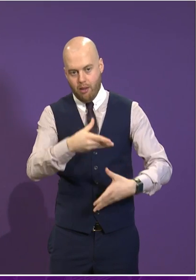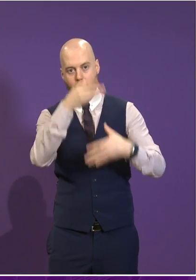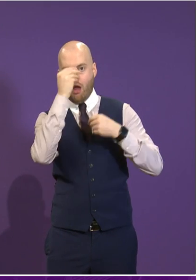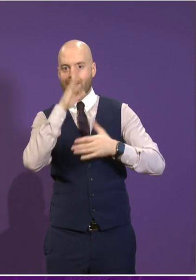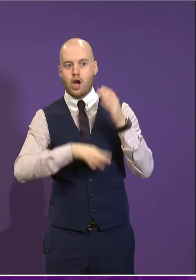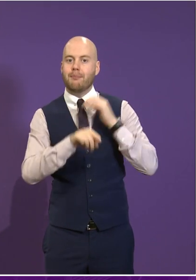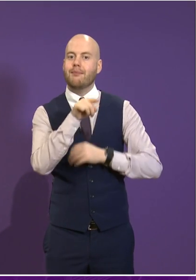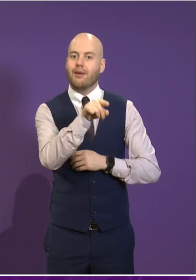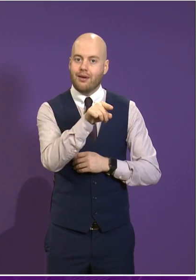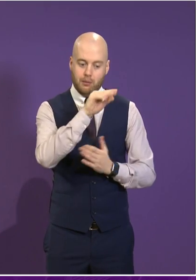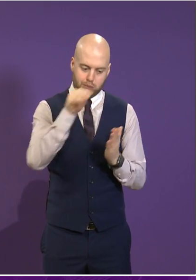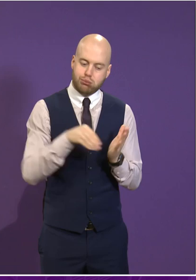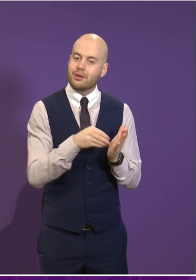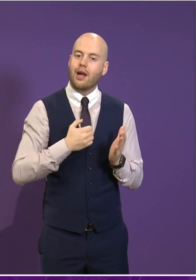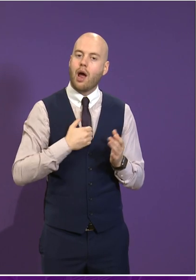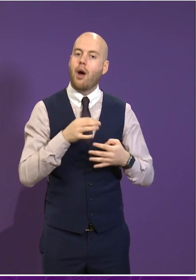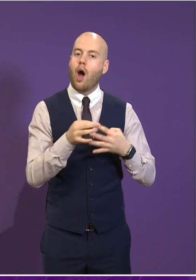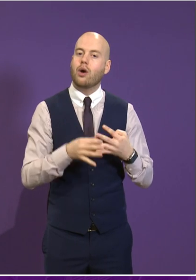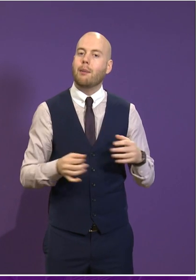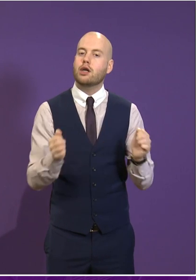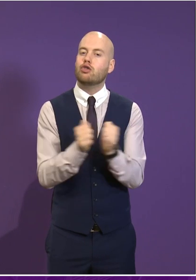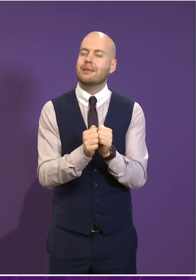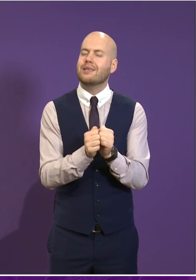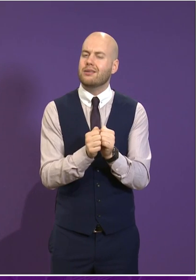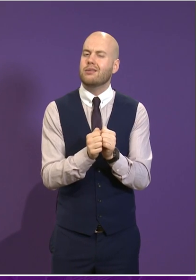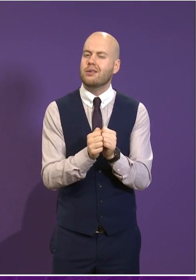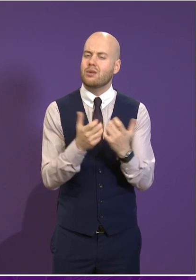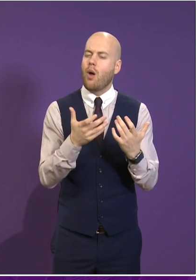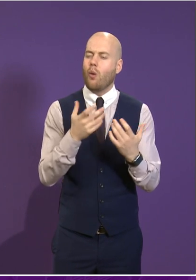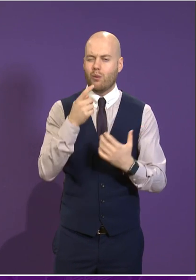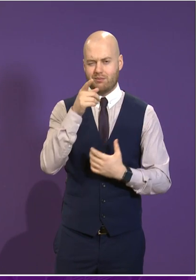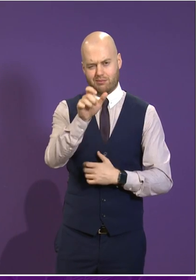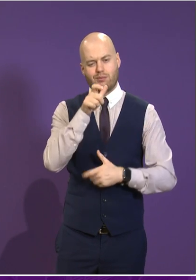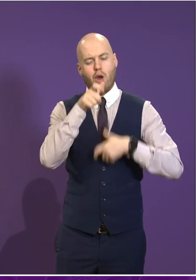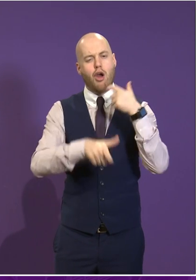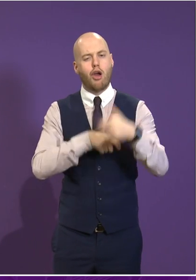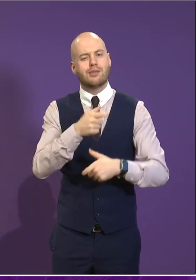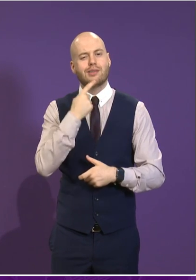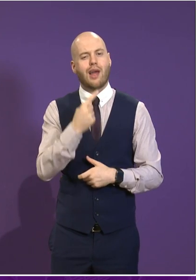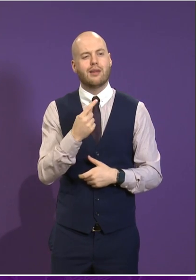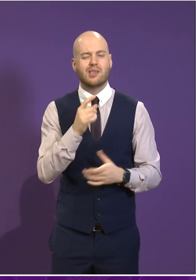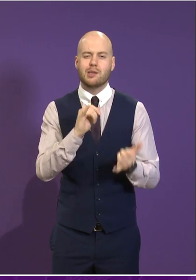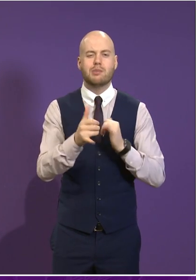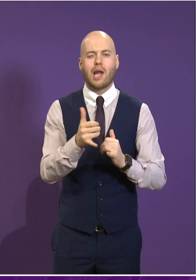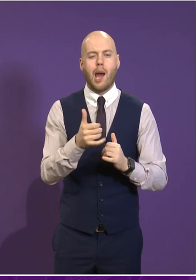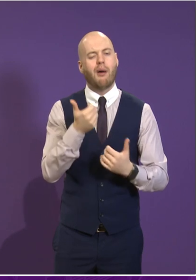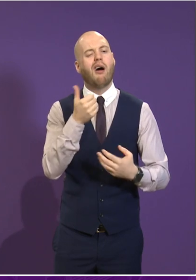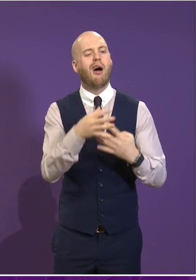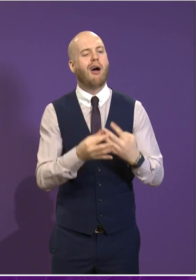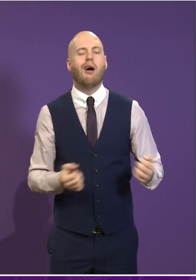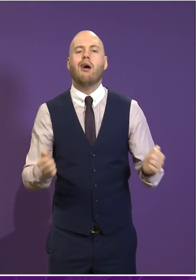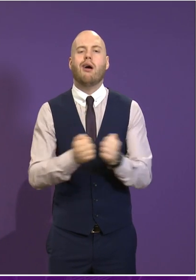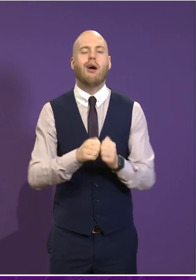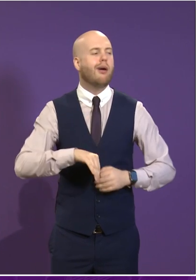just ongoing challenge. So they certainly don't sit on a shelf. There is an annual process and cycle round about them, which